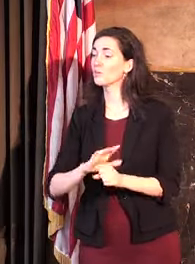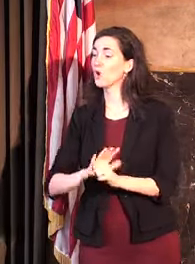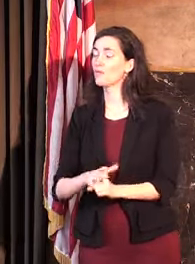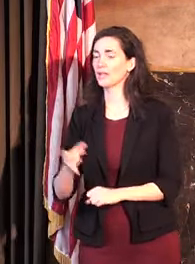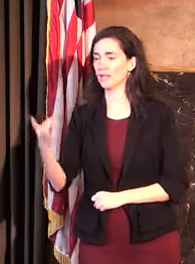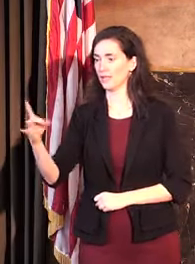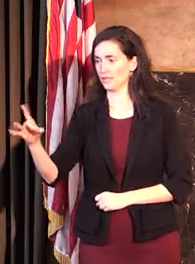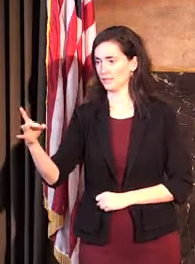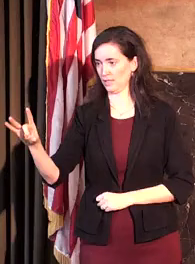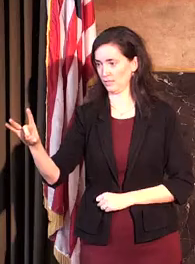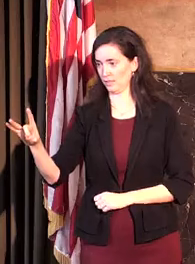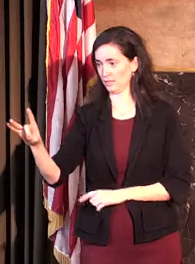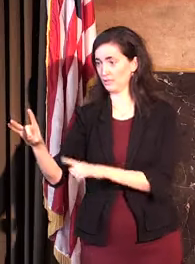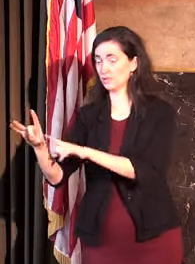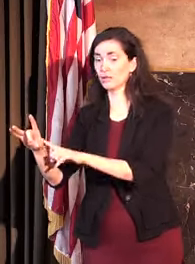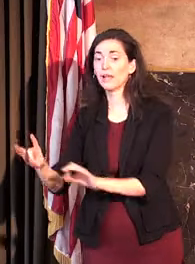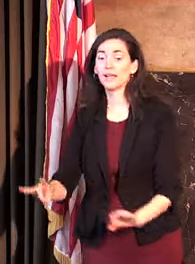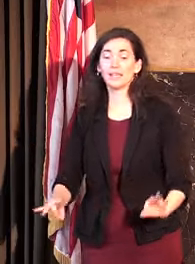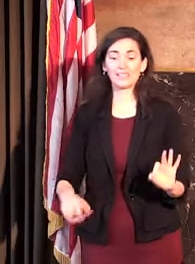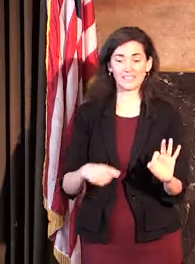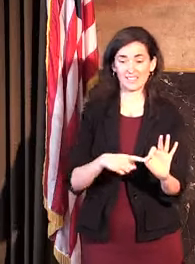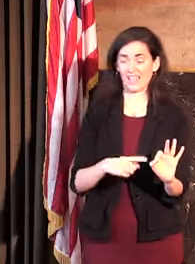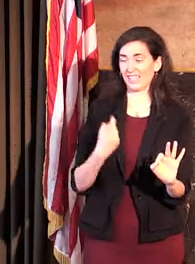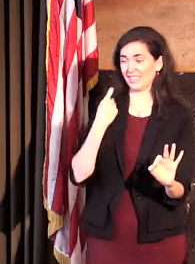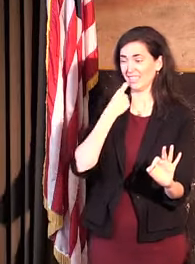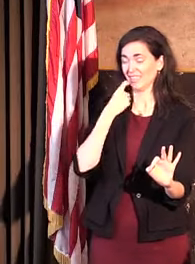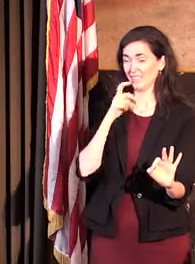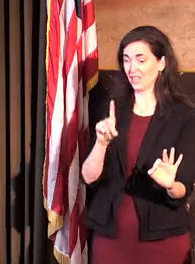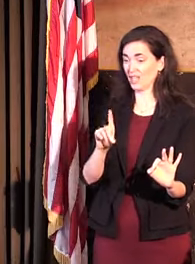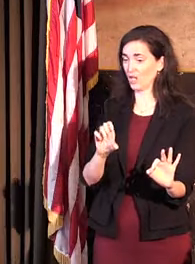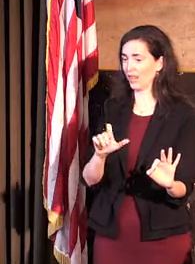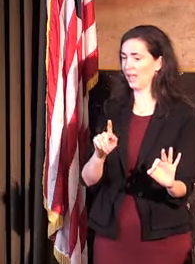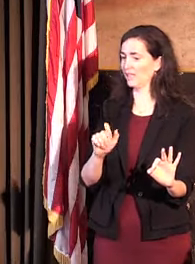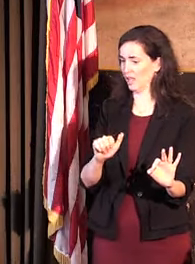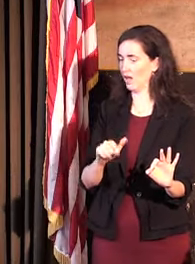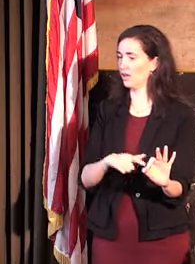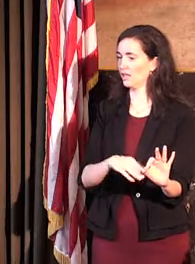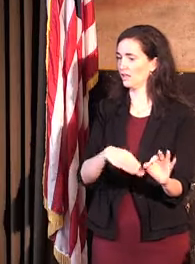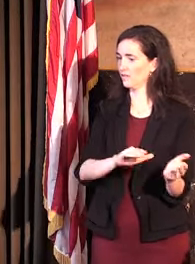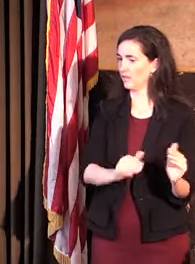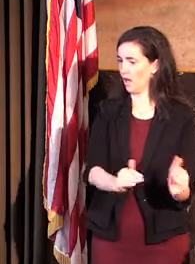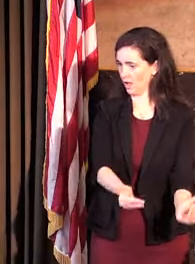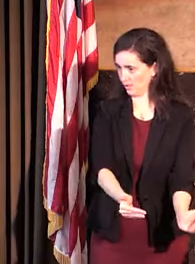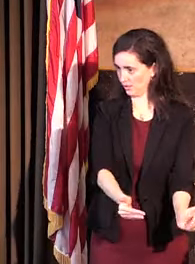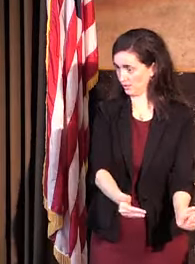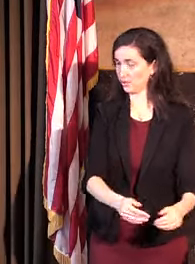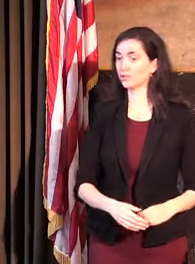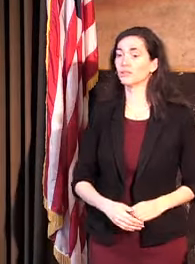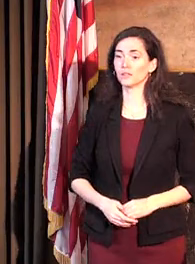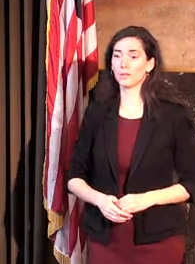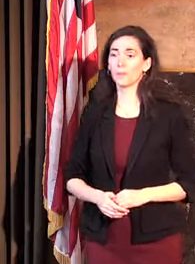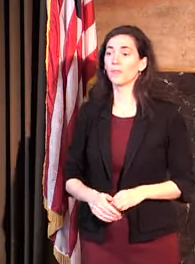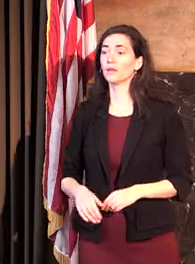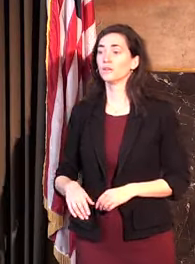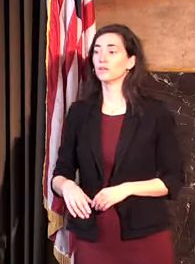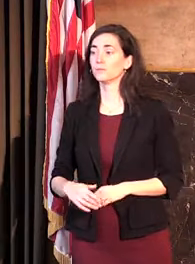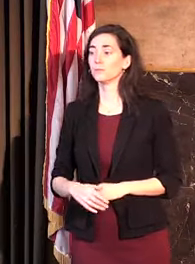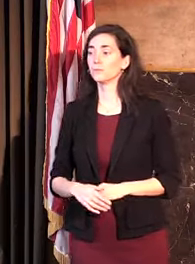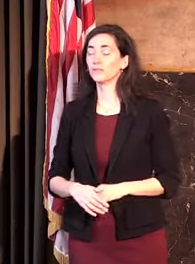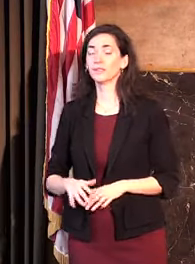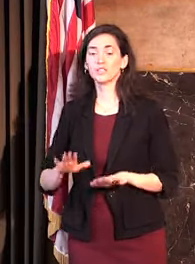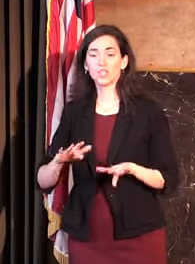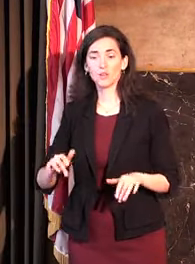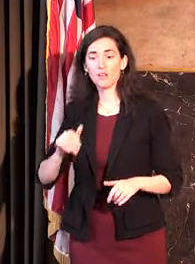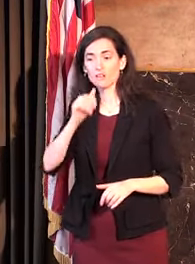COVID-19. 9 of those children died in this past Delta surge. We've had over 275 kids